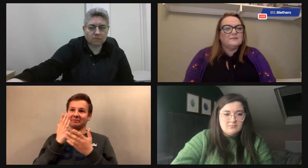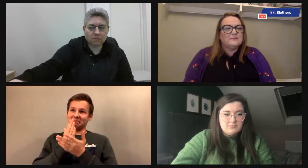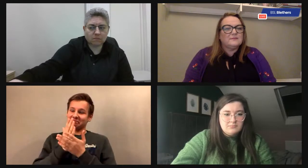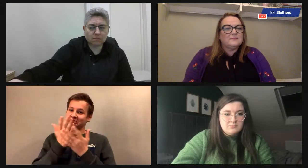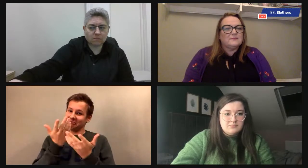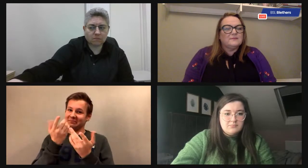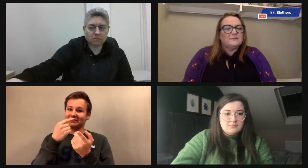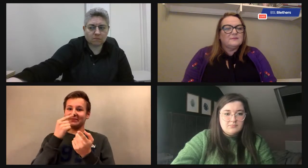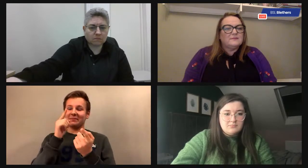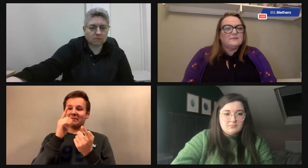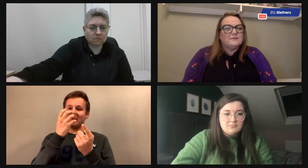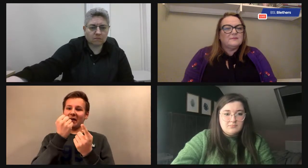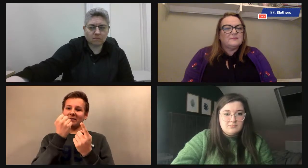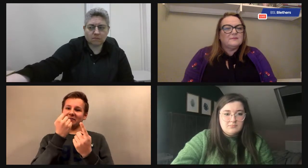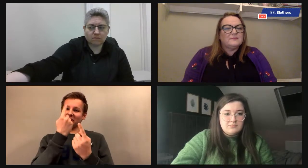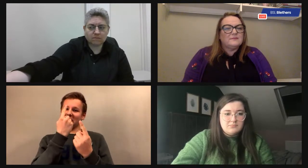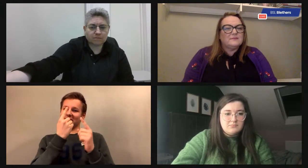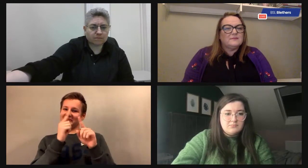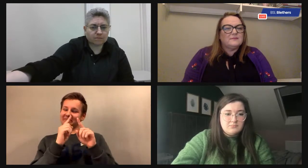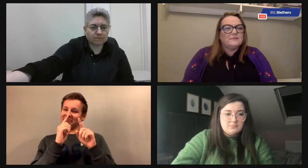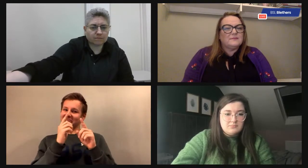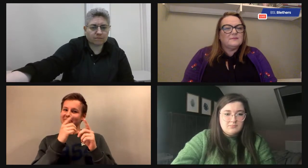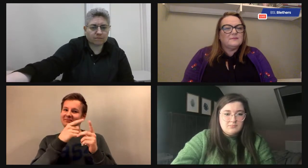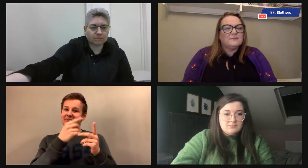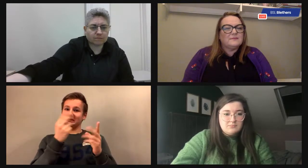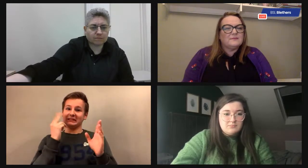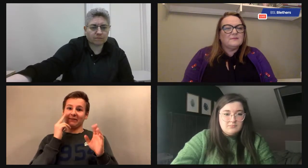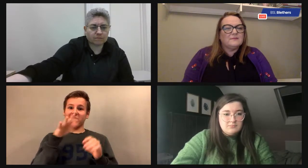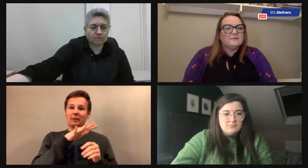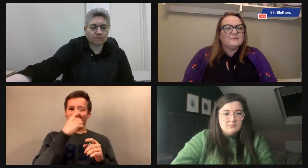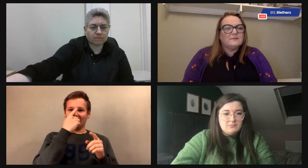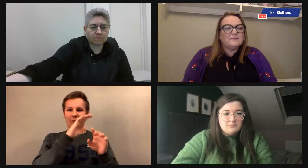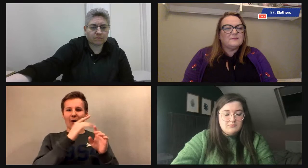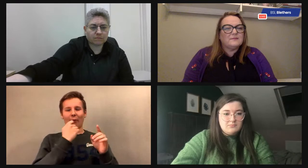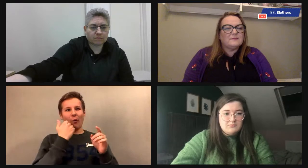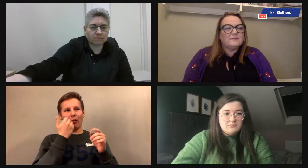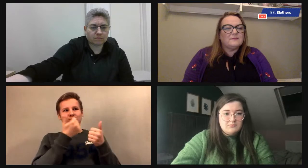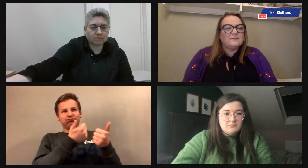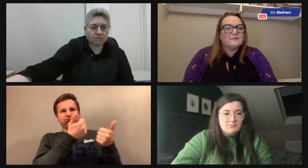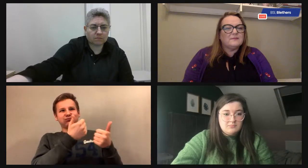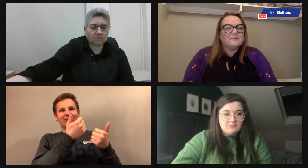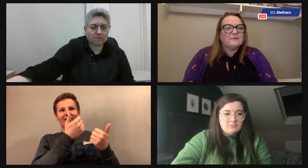born into hearing families and they can feel isolated. However,